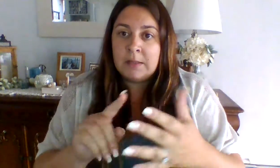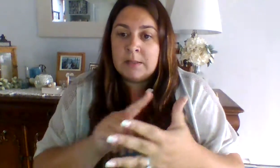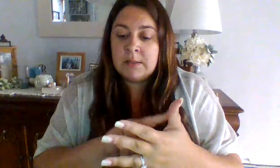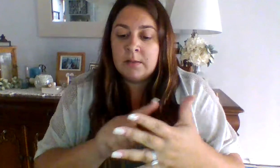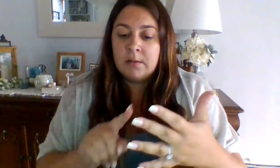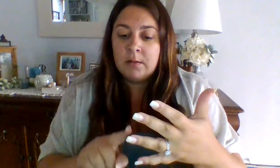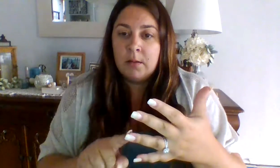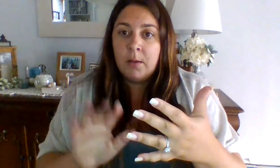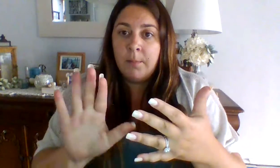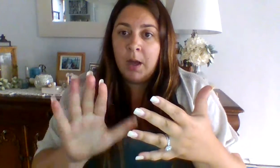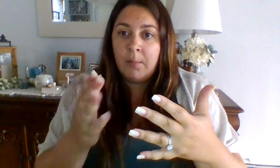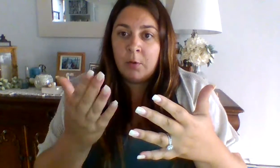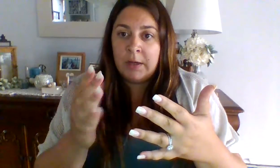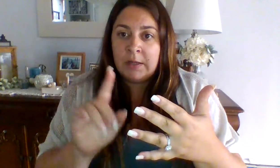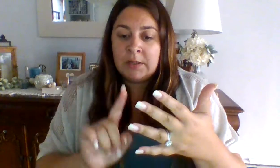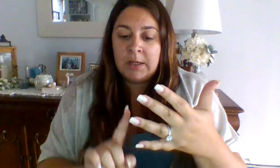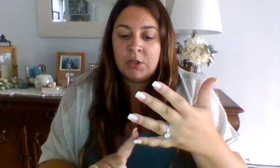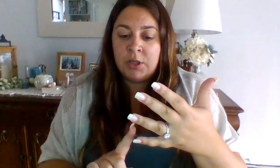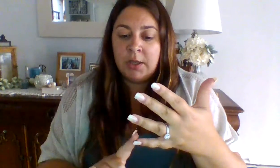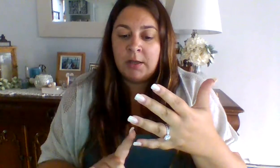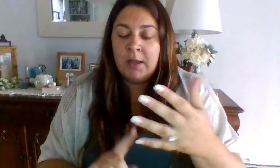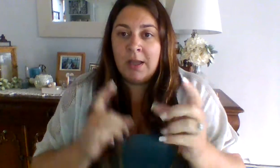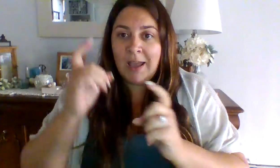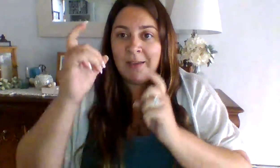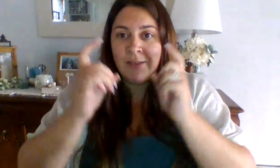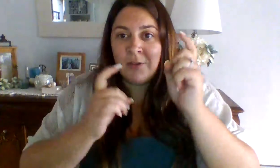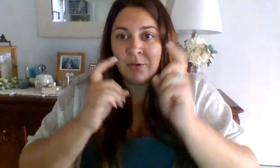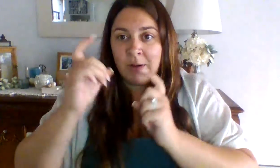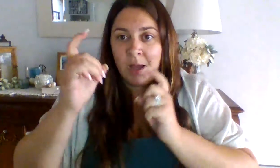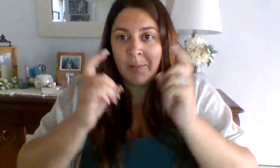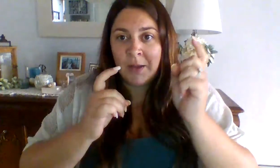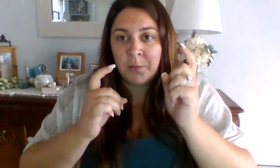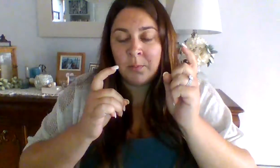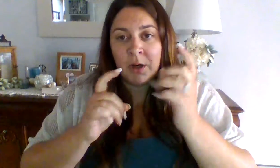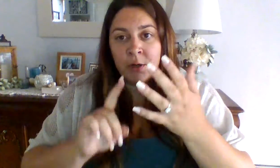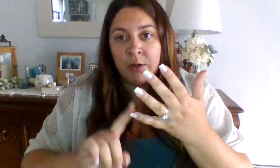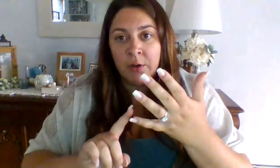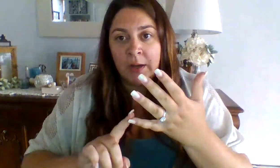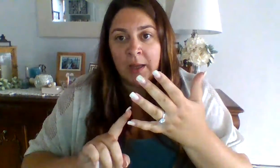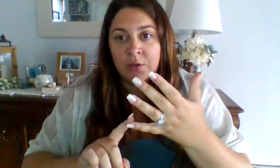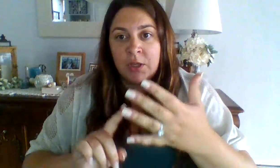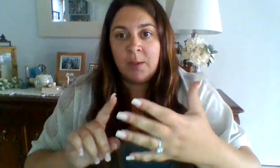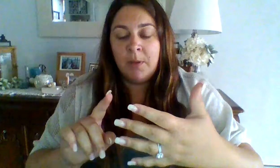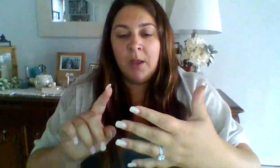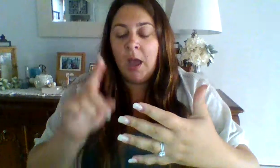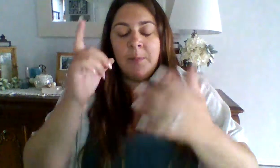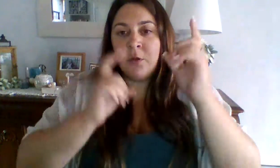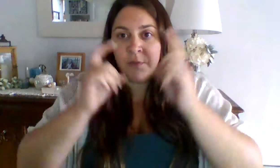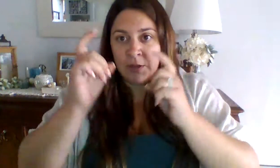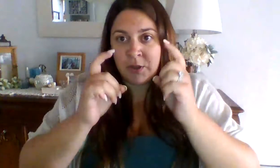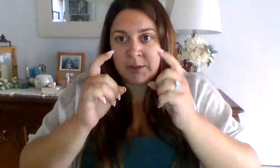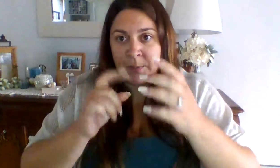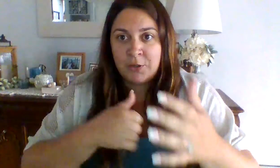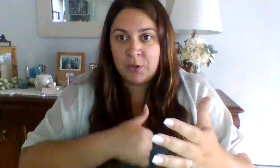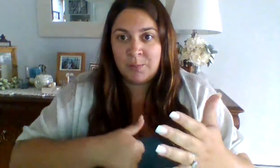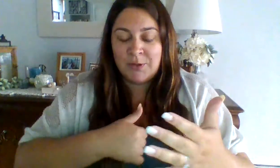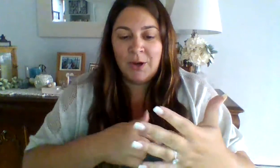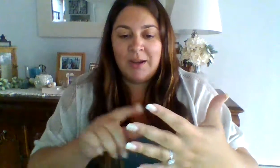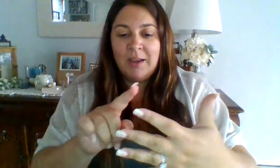movement, palm orientation, and then your non-manual marker, your hand shape. Your facial expression, I'm sorry.